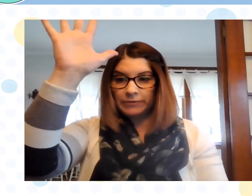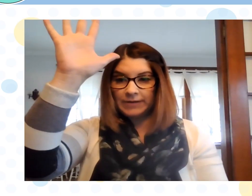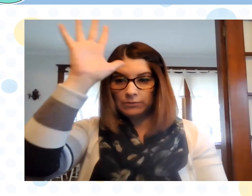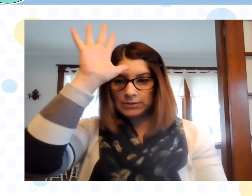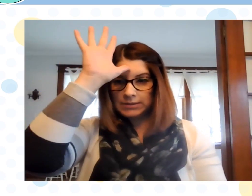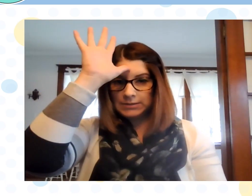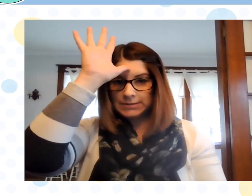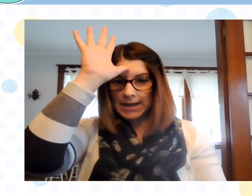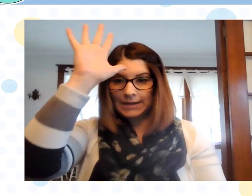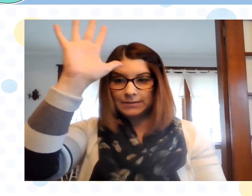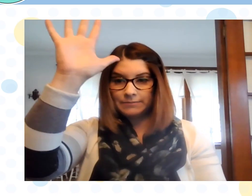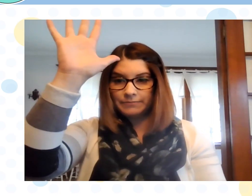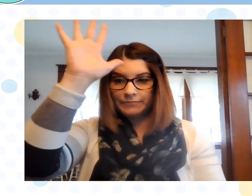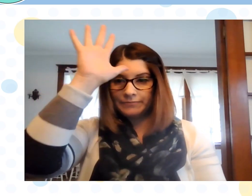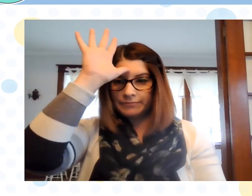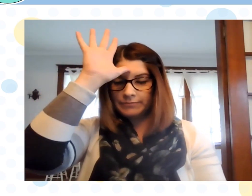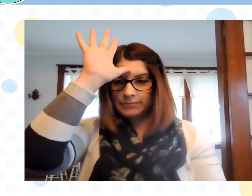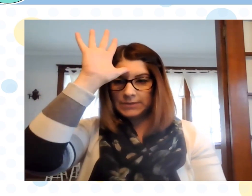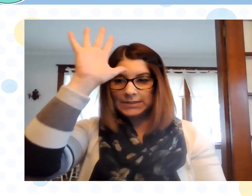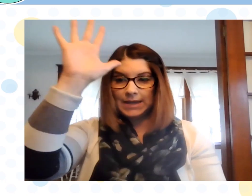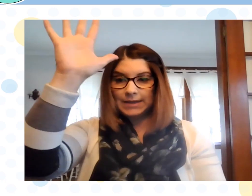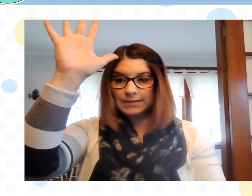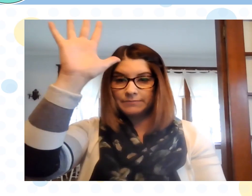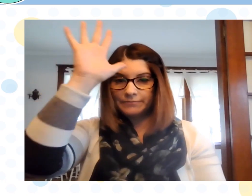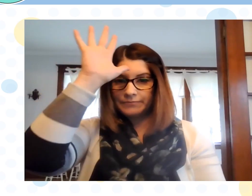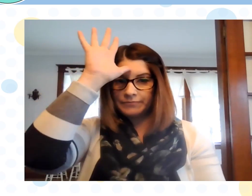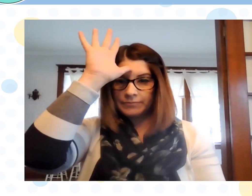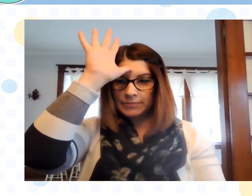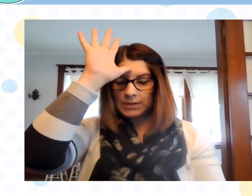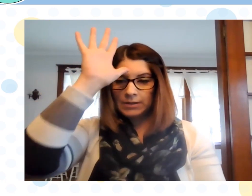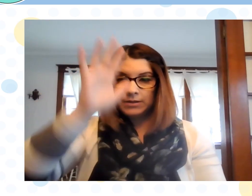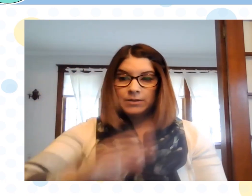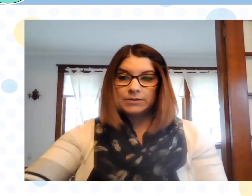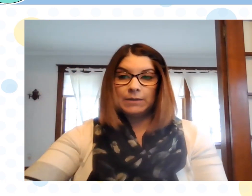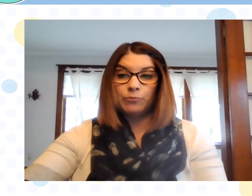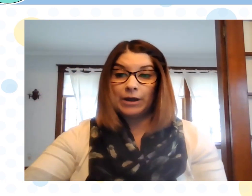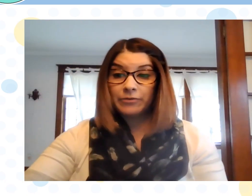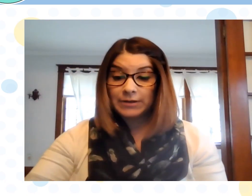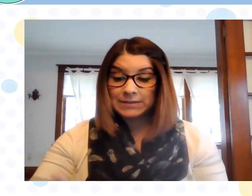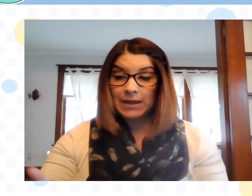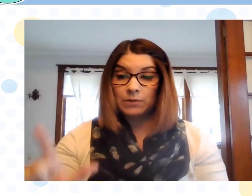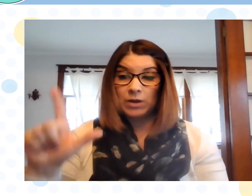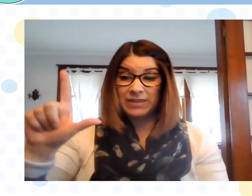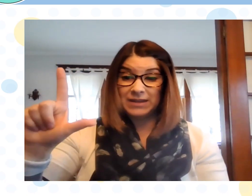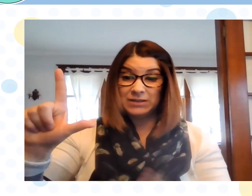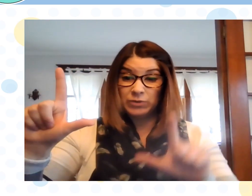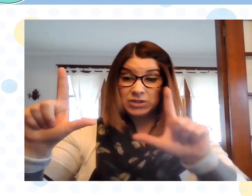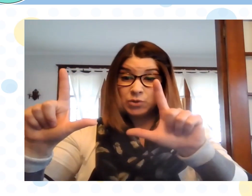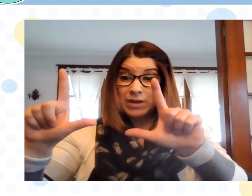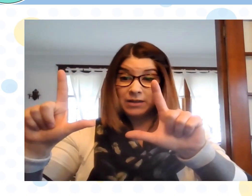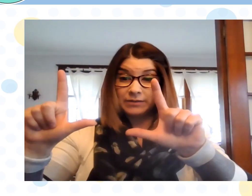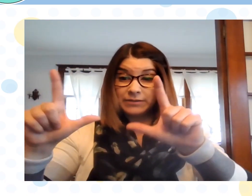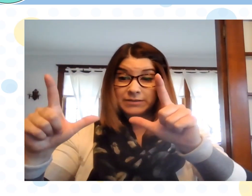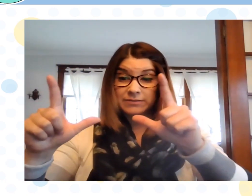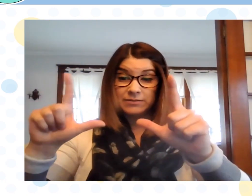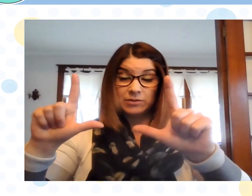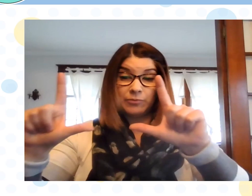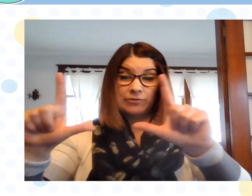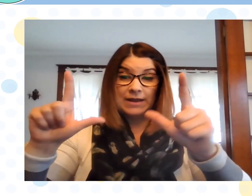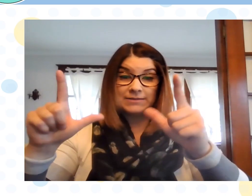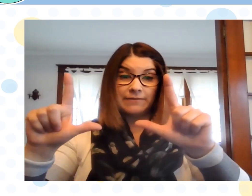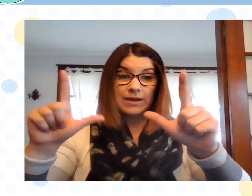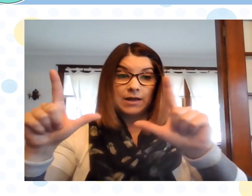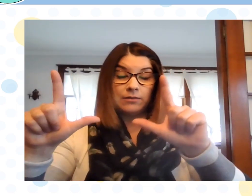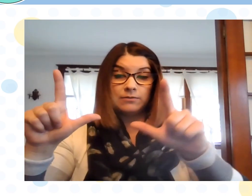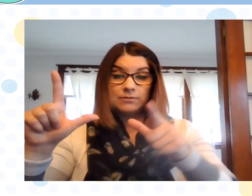move it out. Dad. Dad. Okay, brother is made with two L's. So both hands